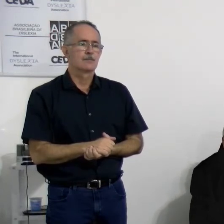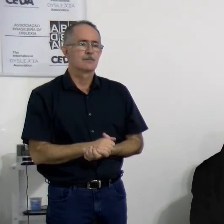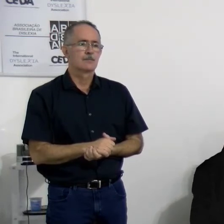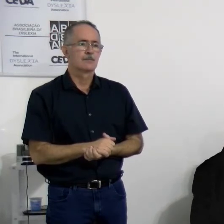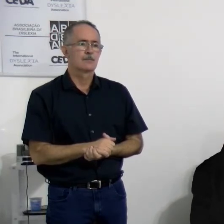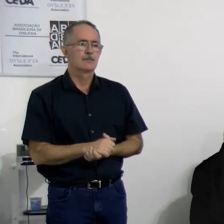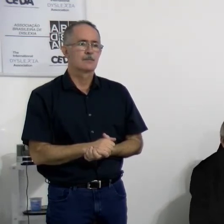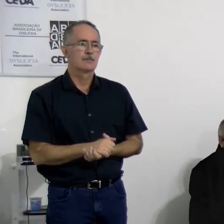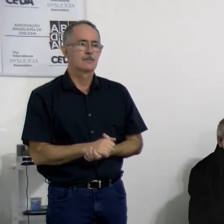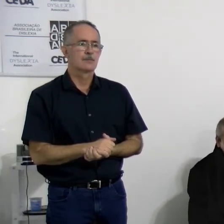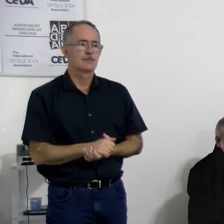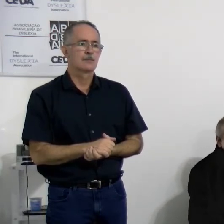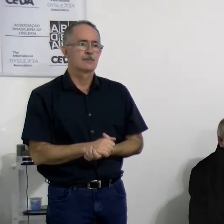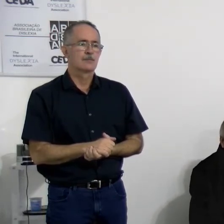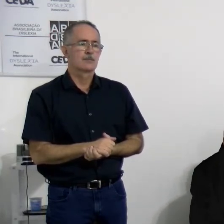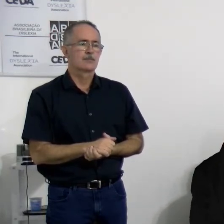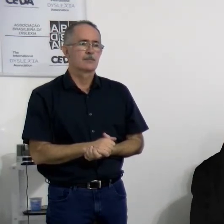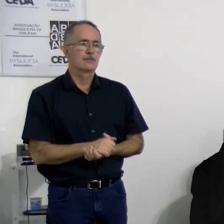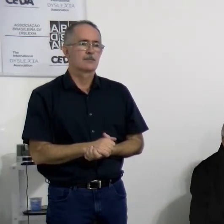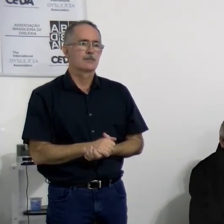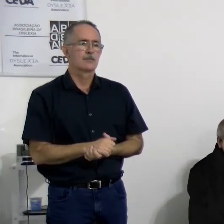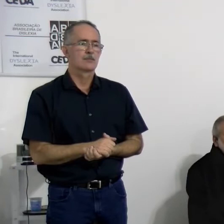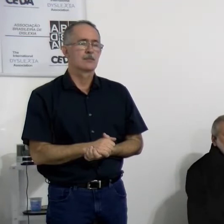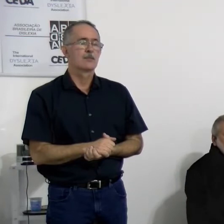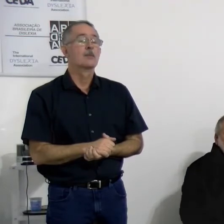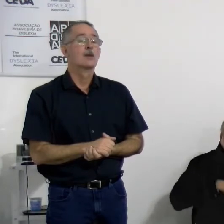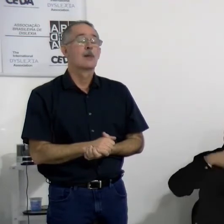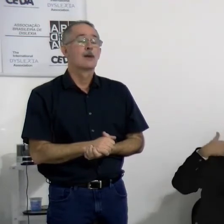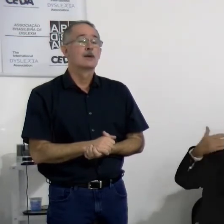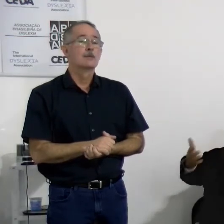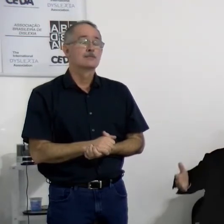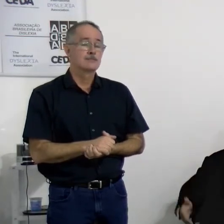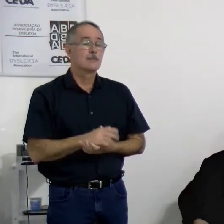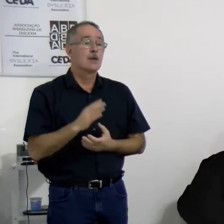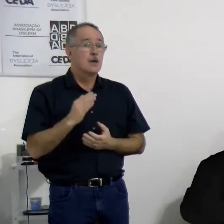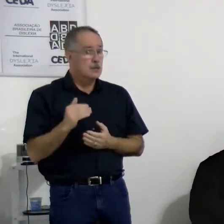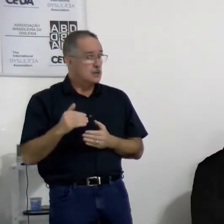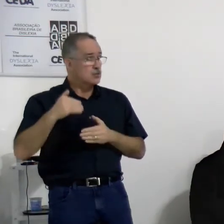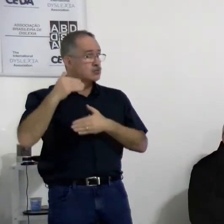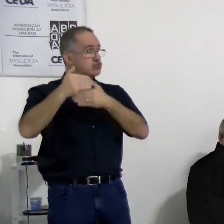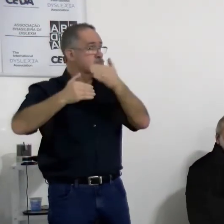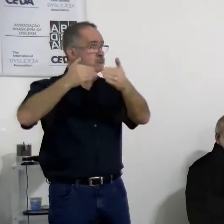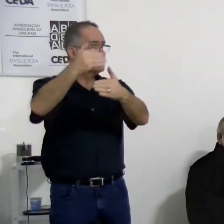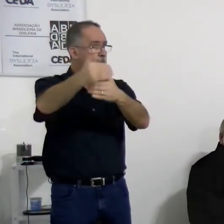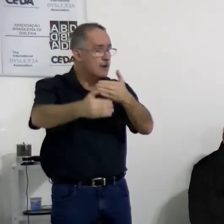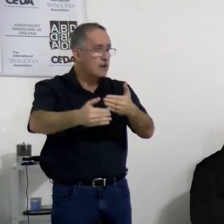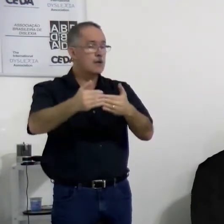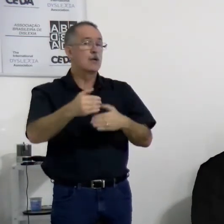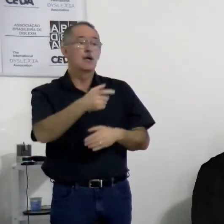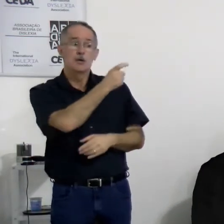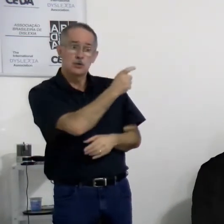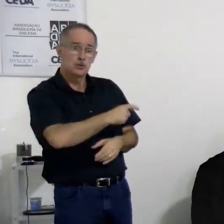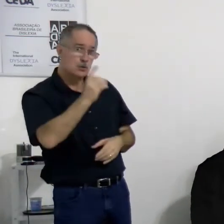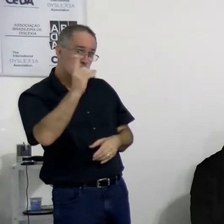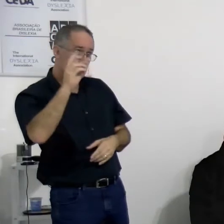which is a well-known school north of Boston. Uhum. E indo mais para frente no tempo, ele começou a se